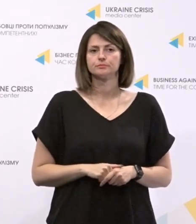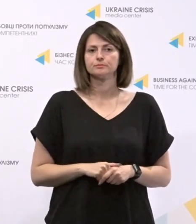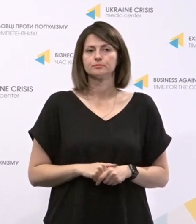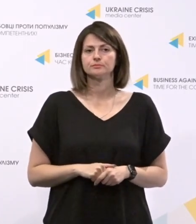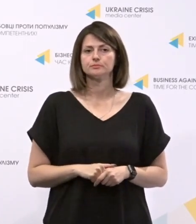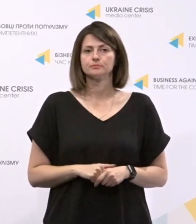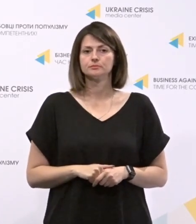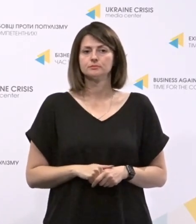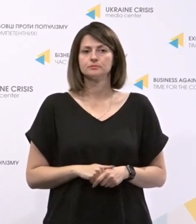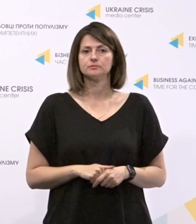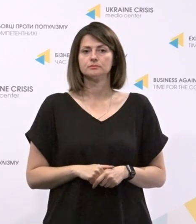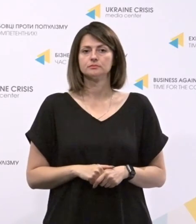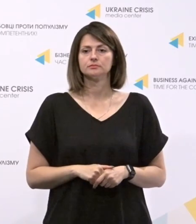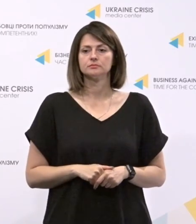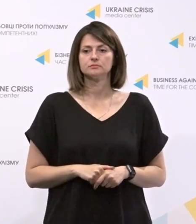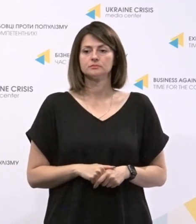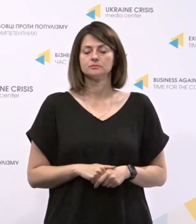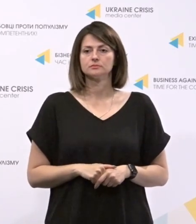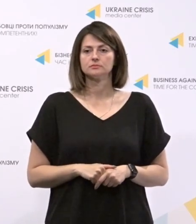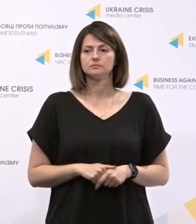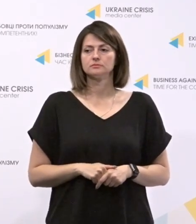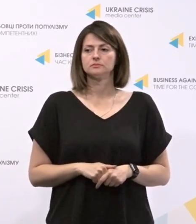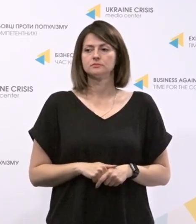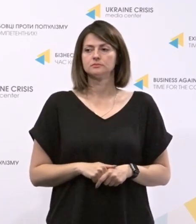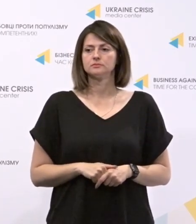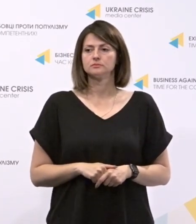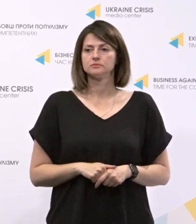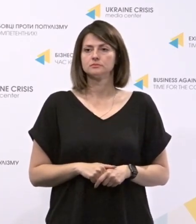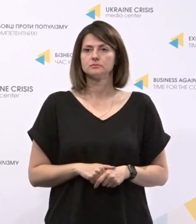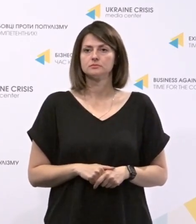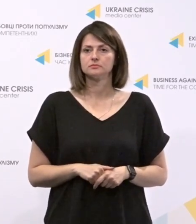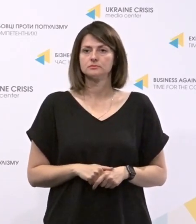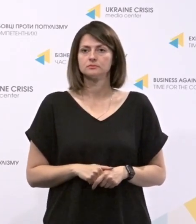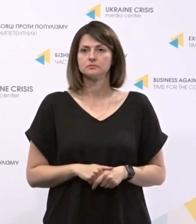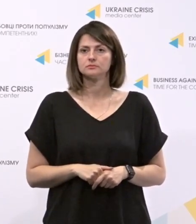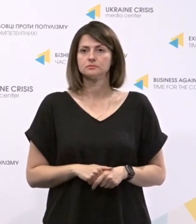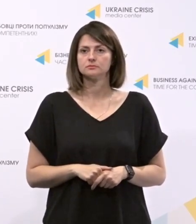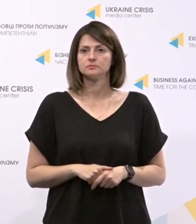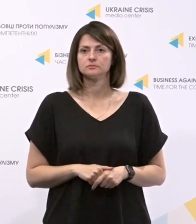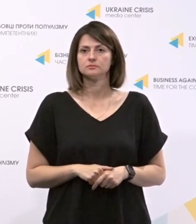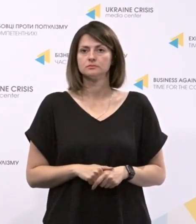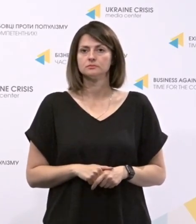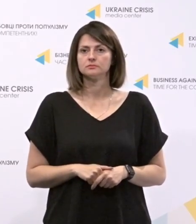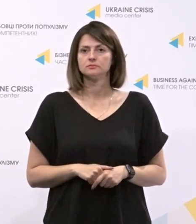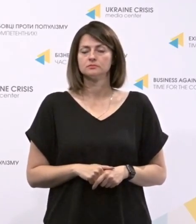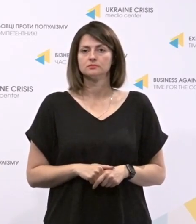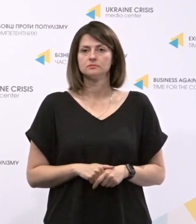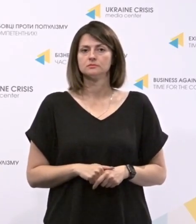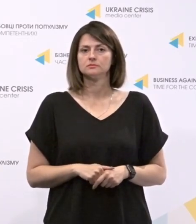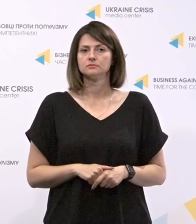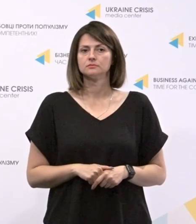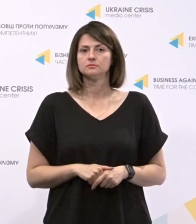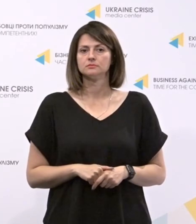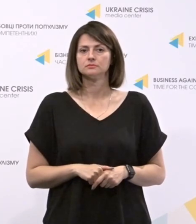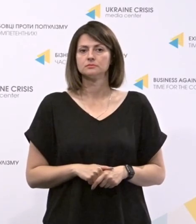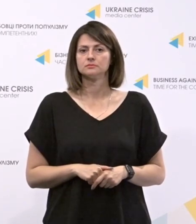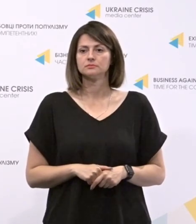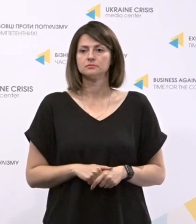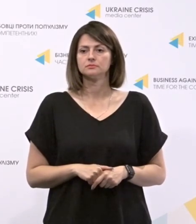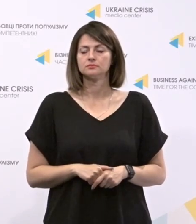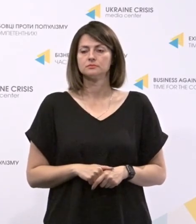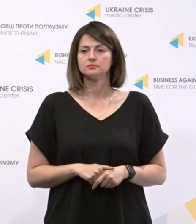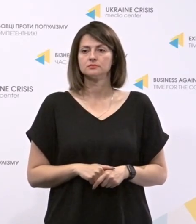incommunicado, as a matter of fact, in Donetsk People's Republic. How can you comment on that?